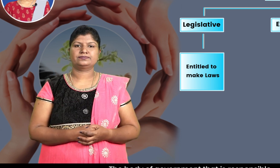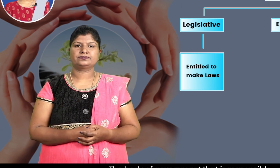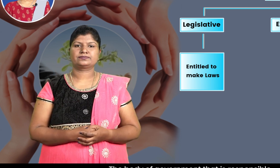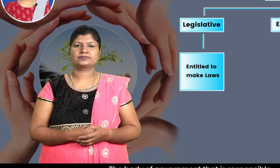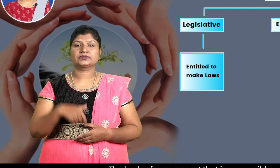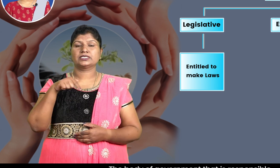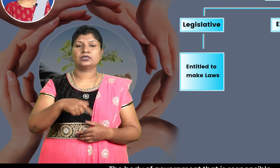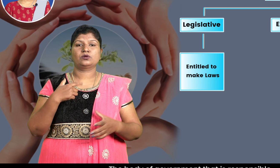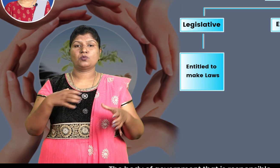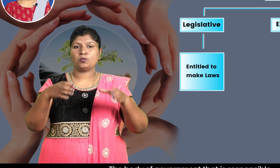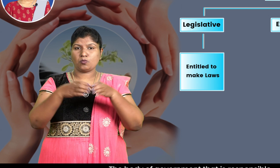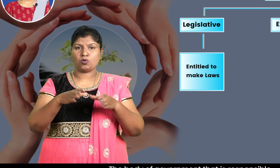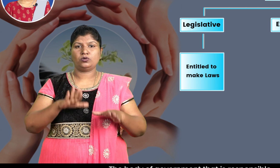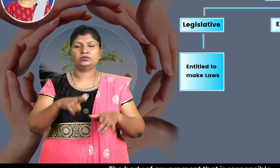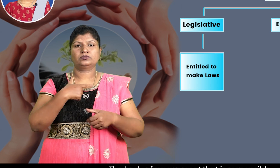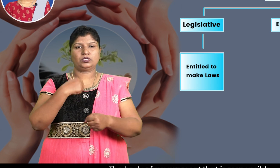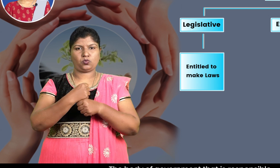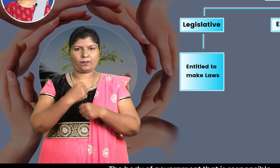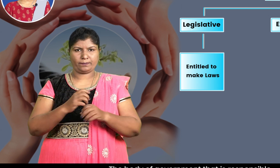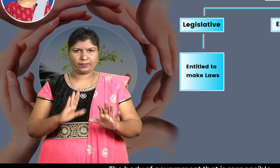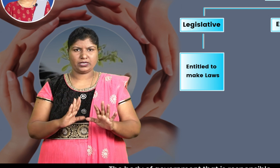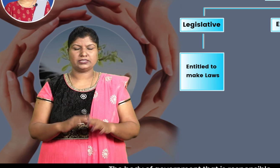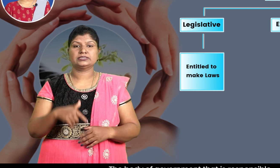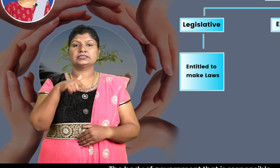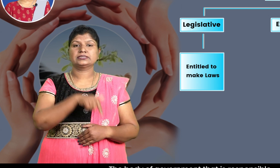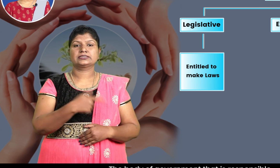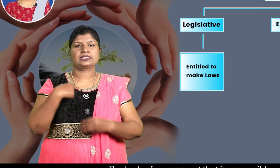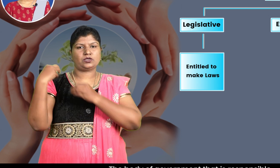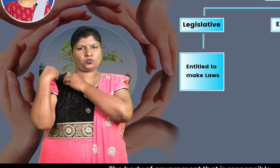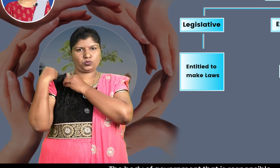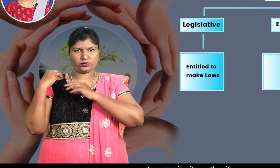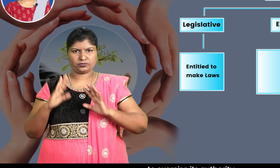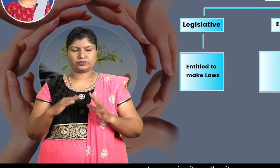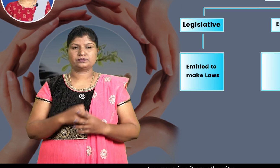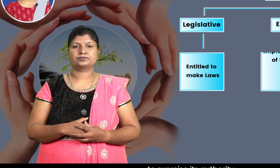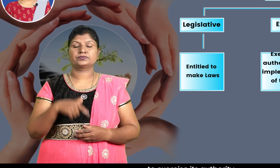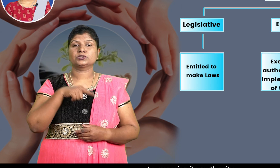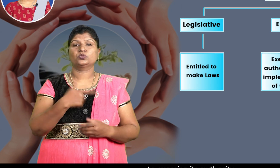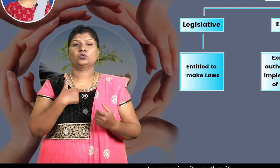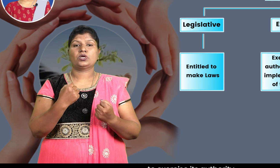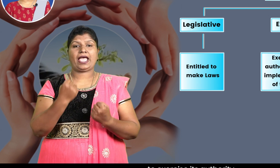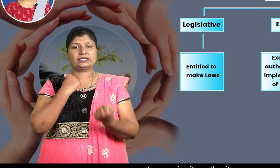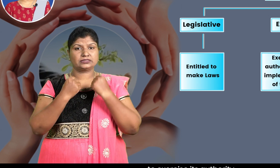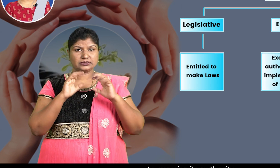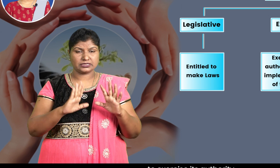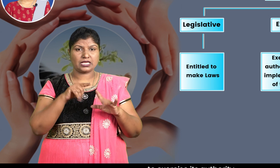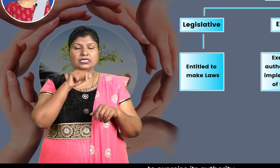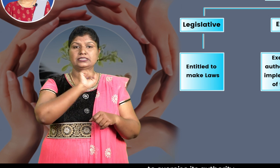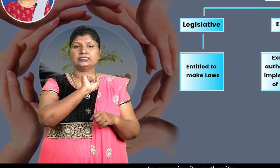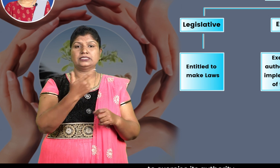The body of the government that is responsible to exercise its